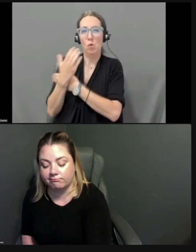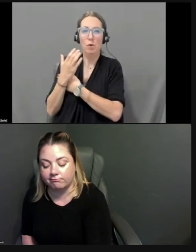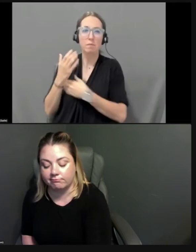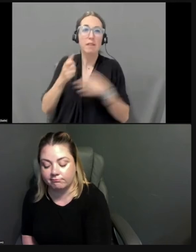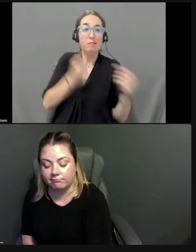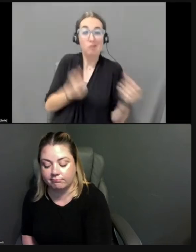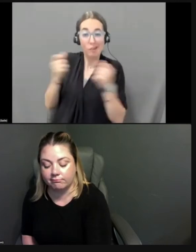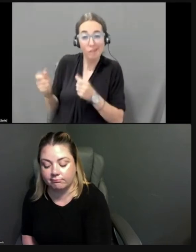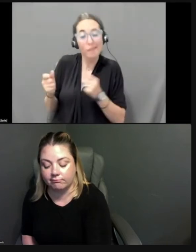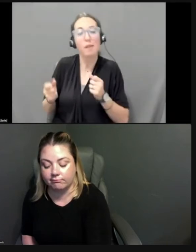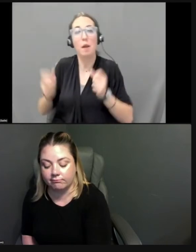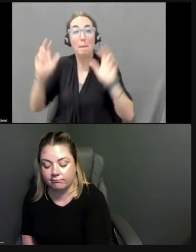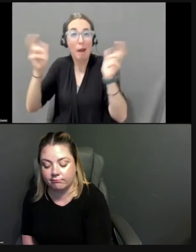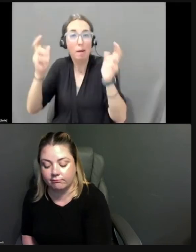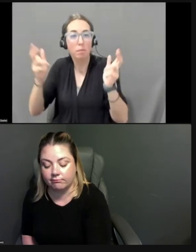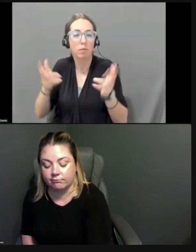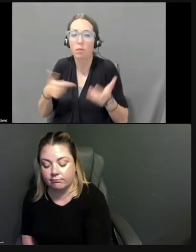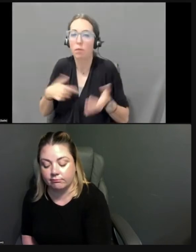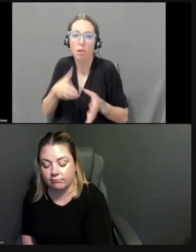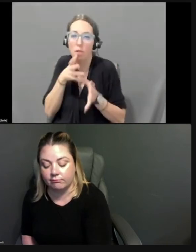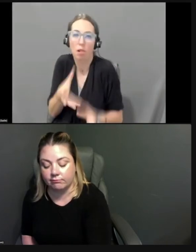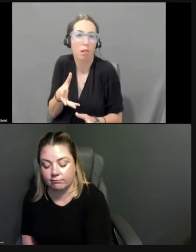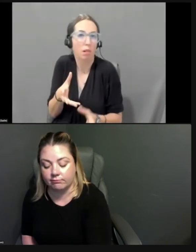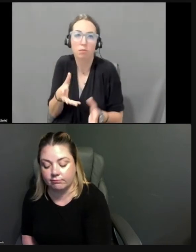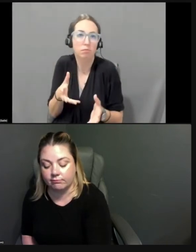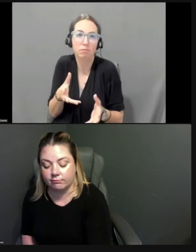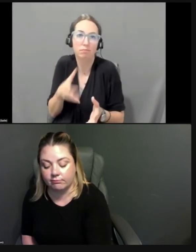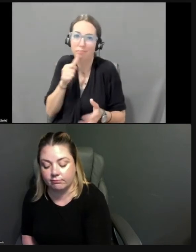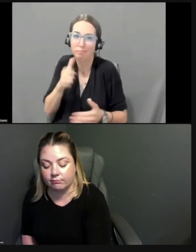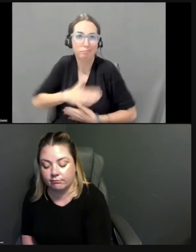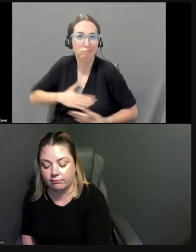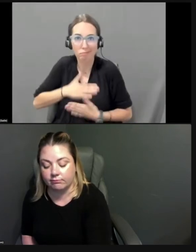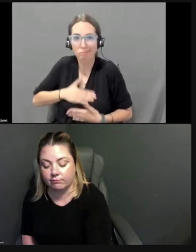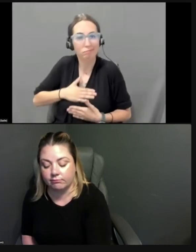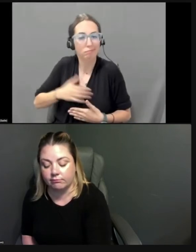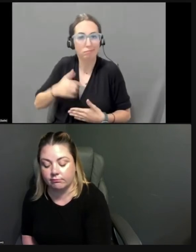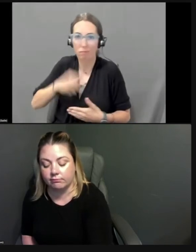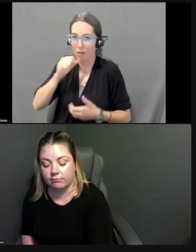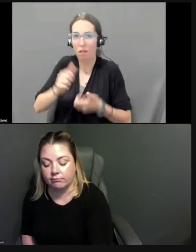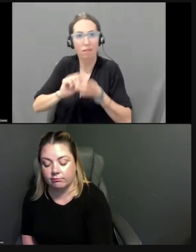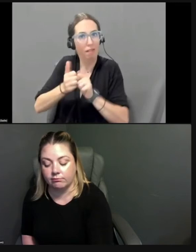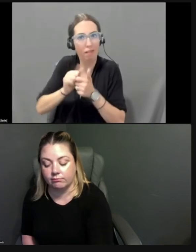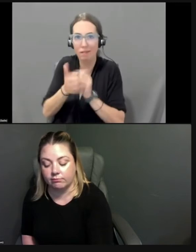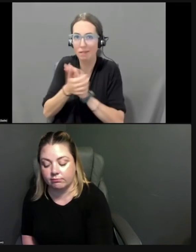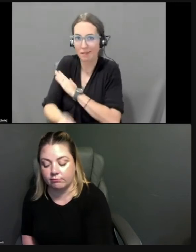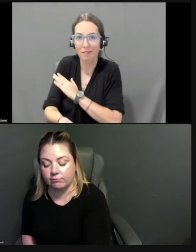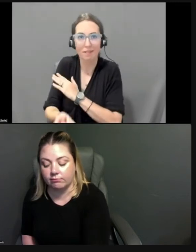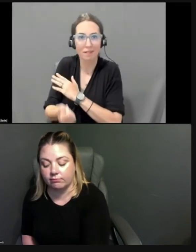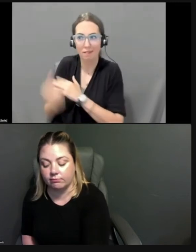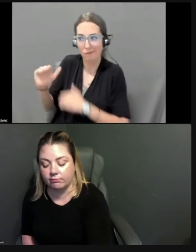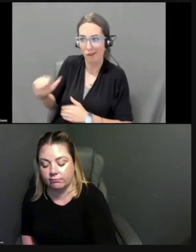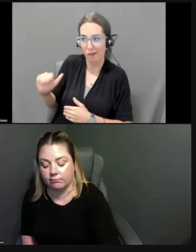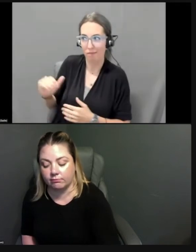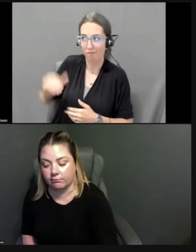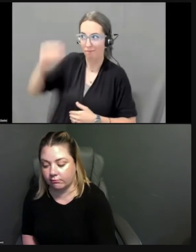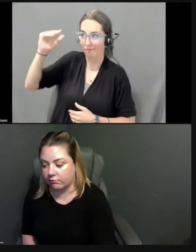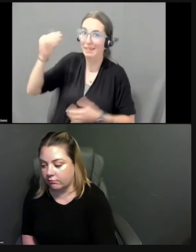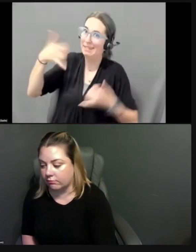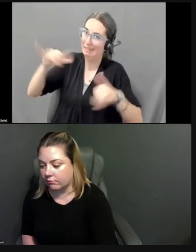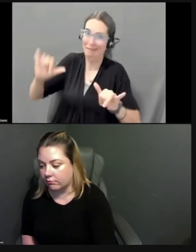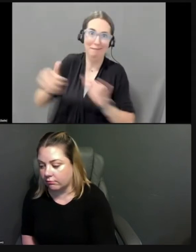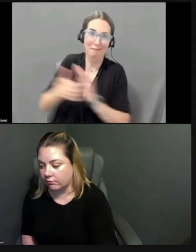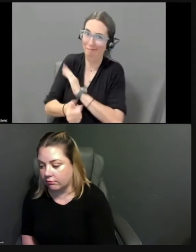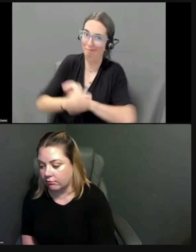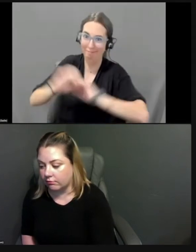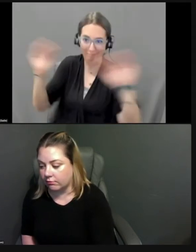never was really into it. I was never athletic as a child, and still really am not as an adult either. But I noticed it